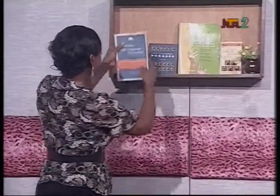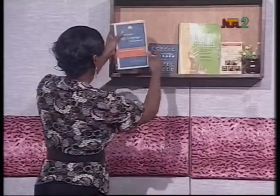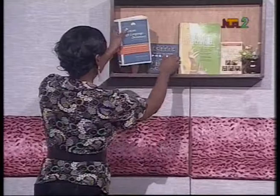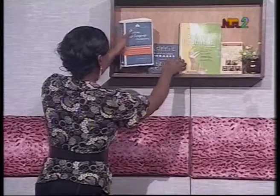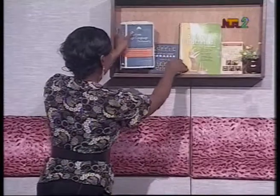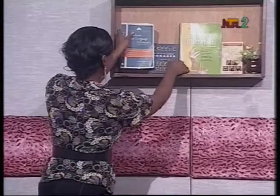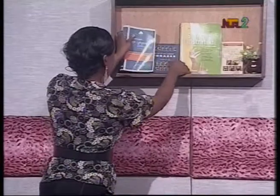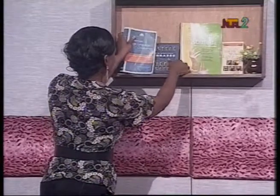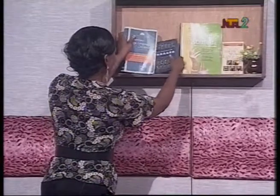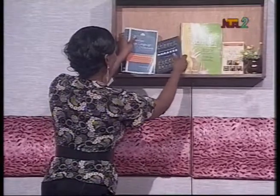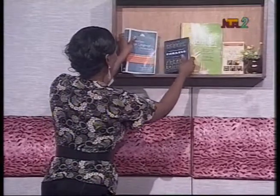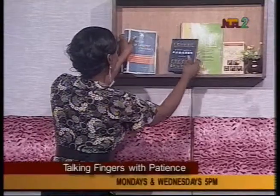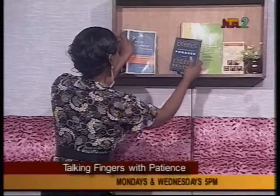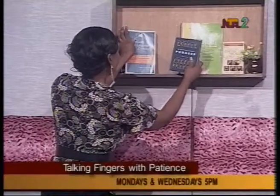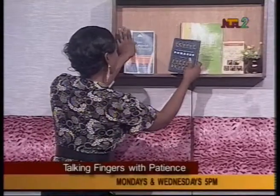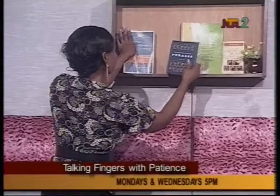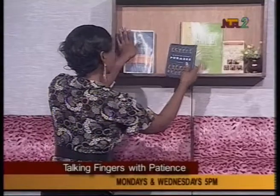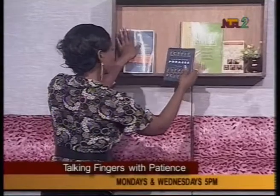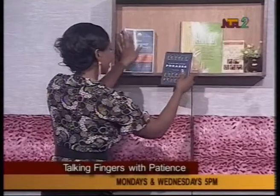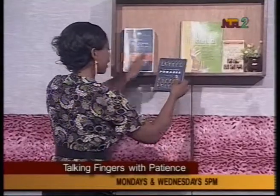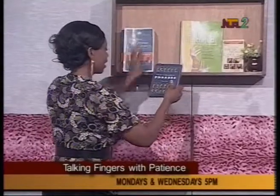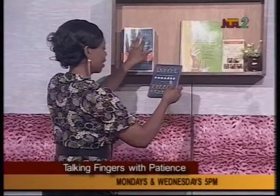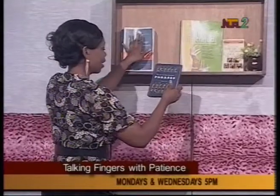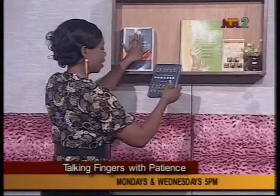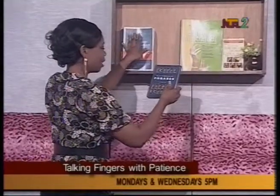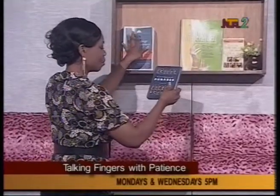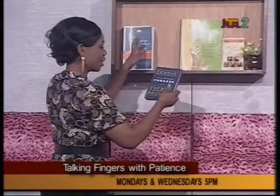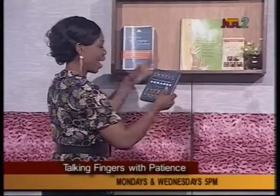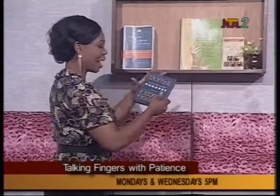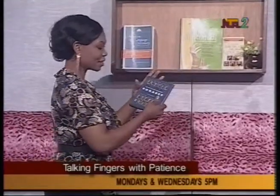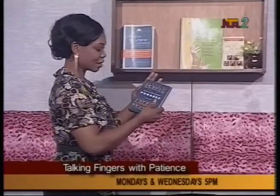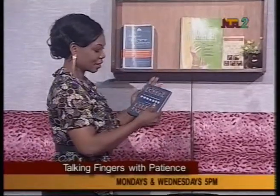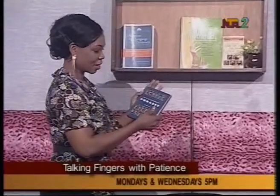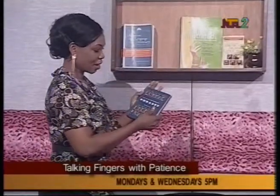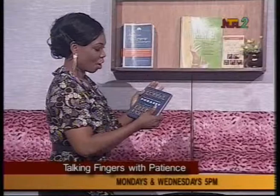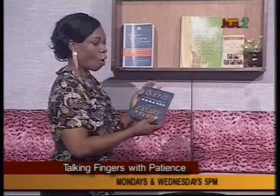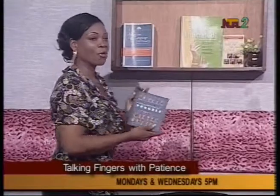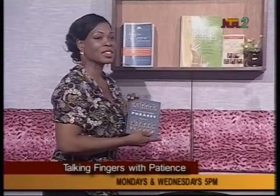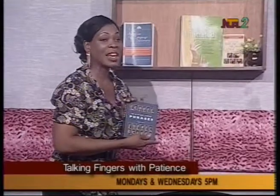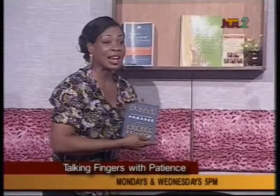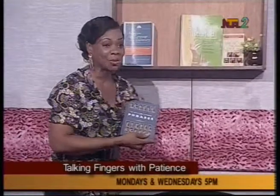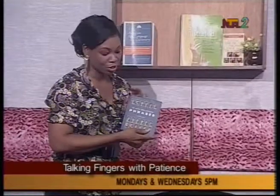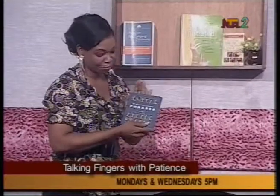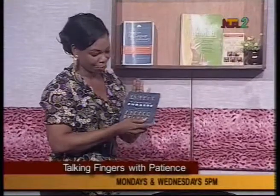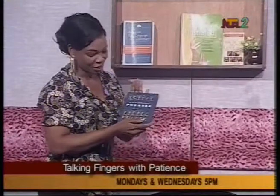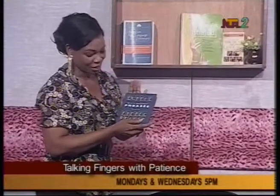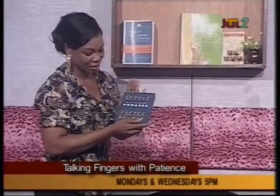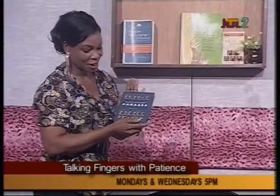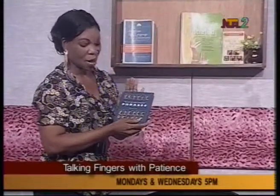books. Then, of course, I have another book here, The Art of Sign Language Phrases